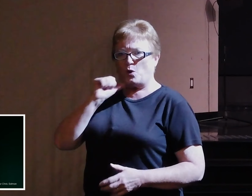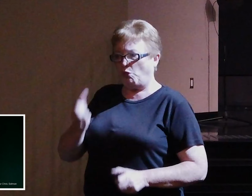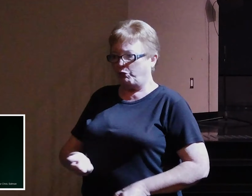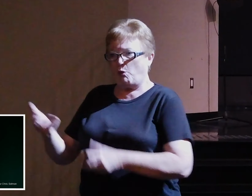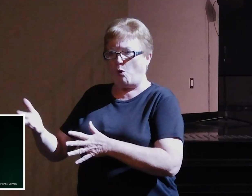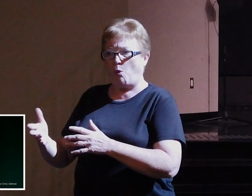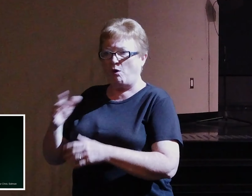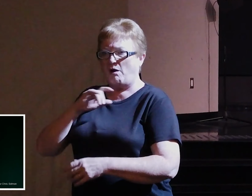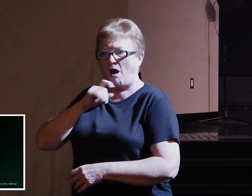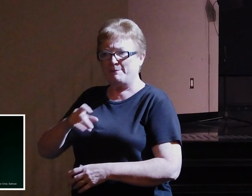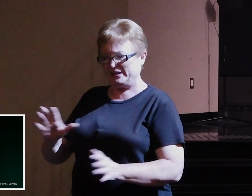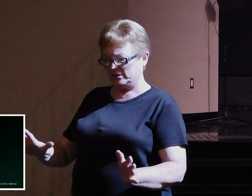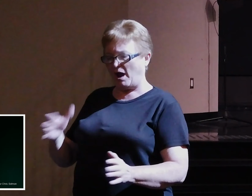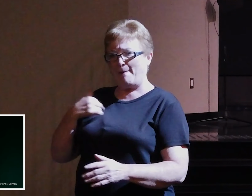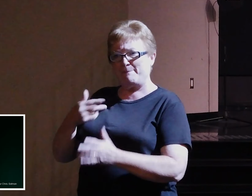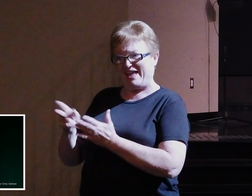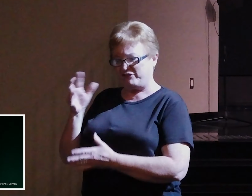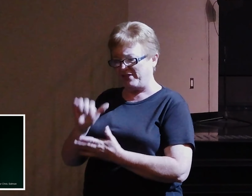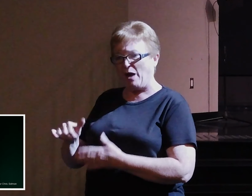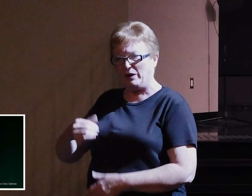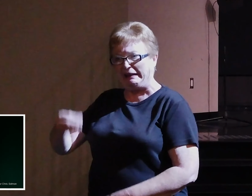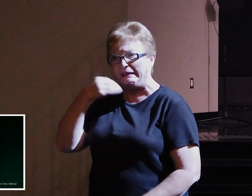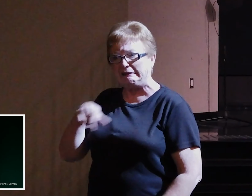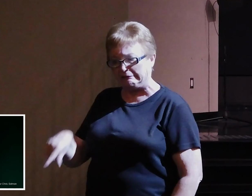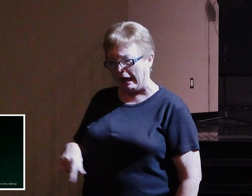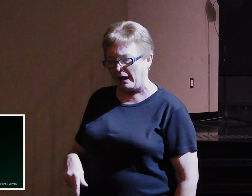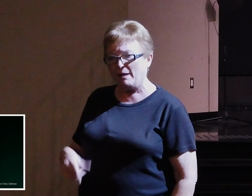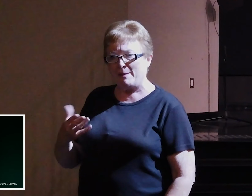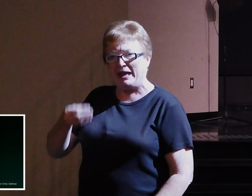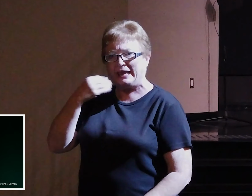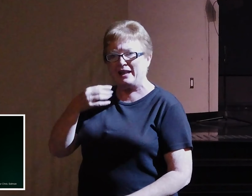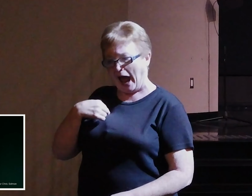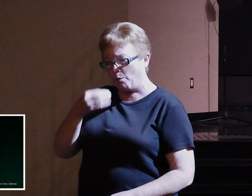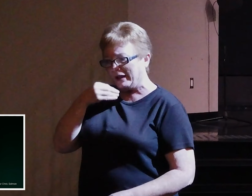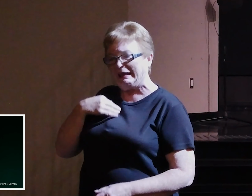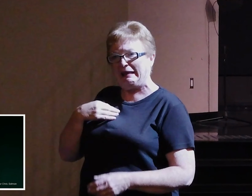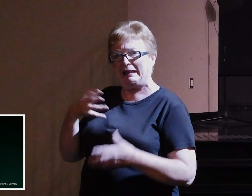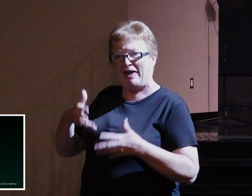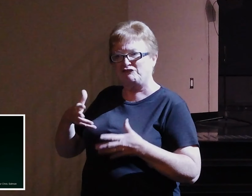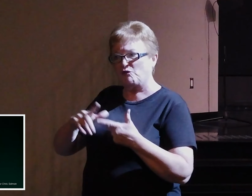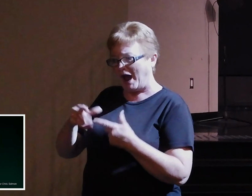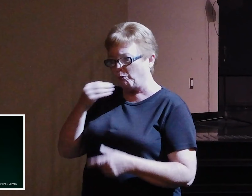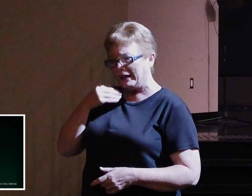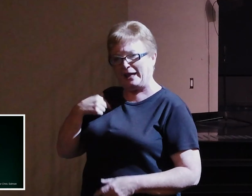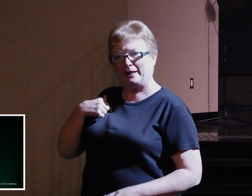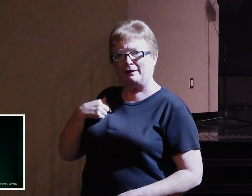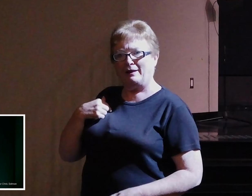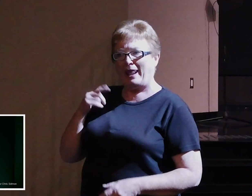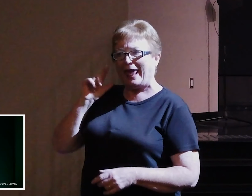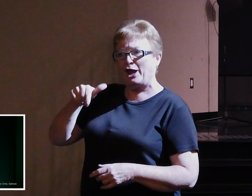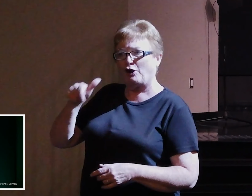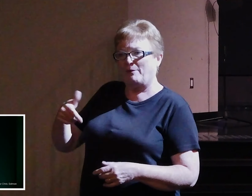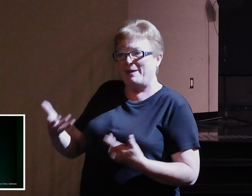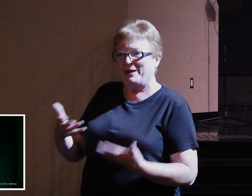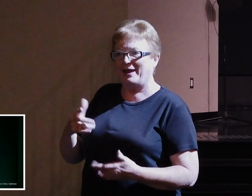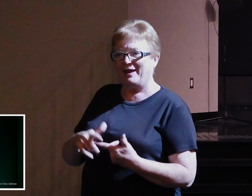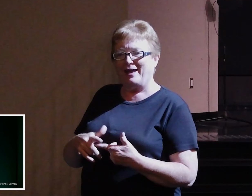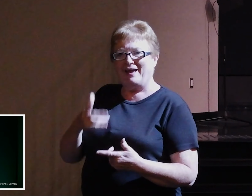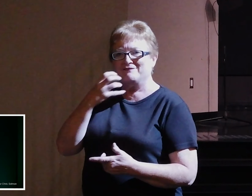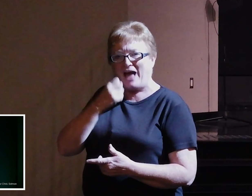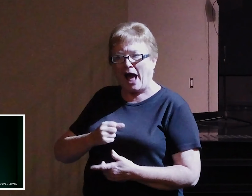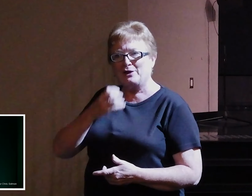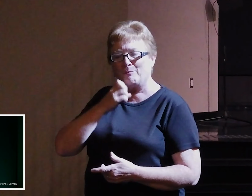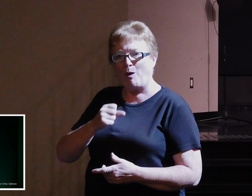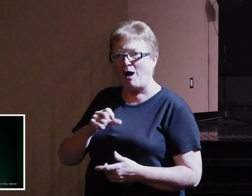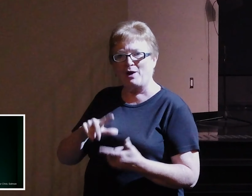That's like that. We paid for that. We're eating that. You don't have to eat it. I'll eat it. Leftovers. That's fine. Whatever we value, if it's more